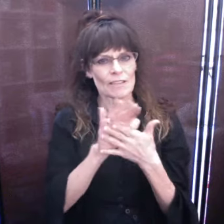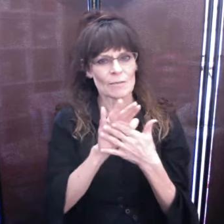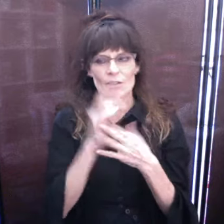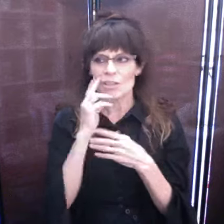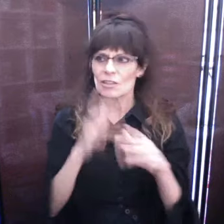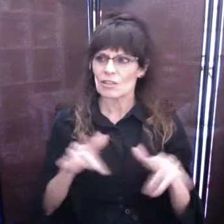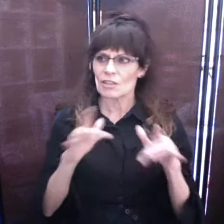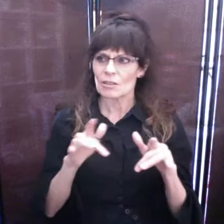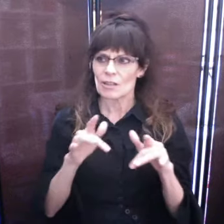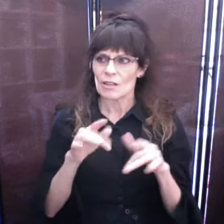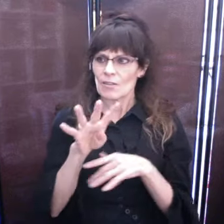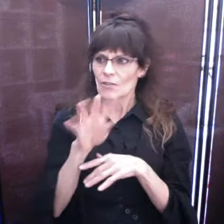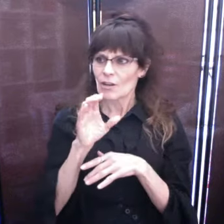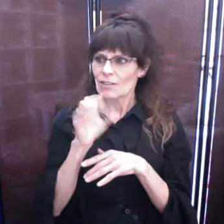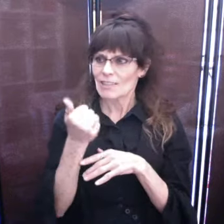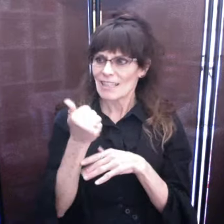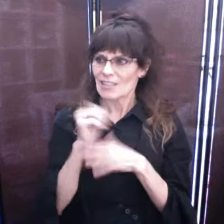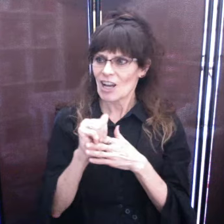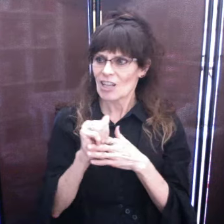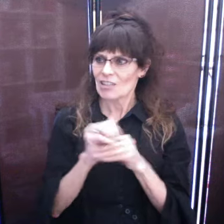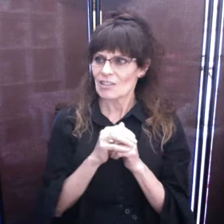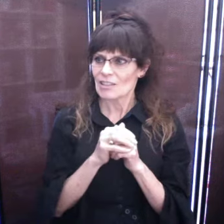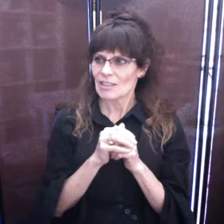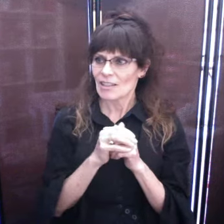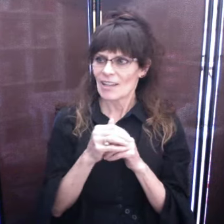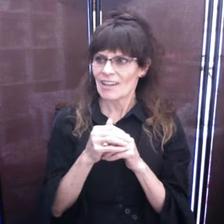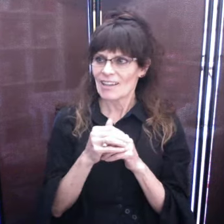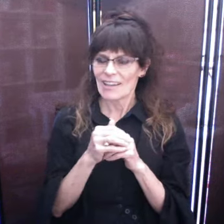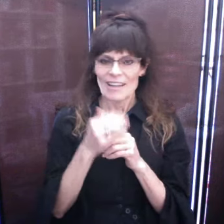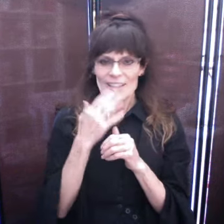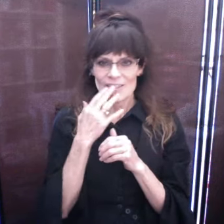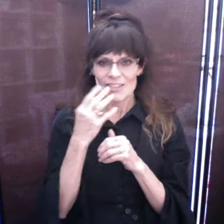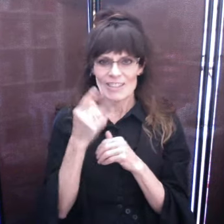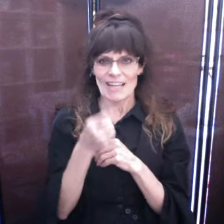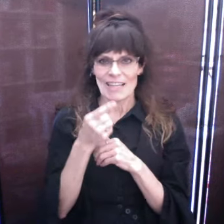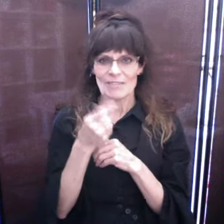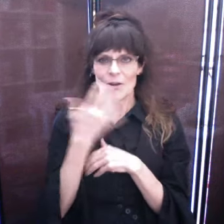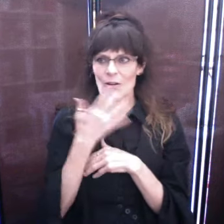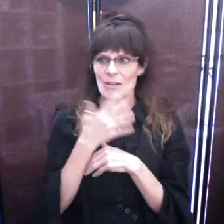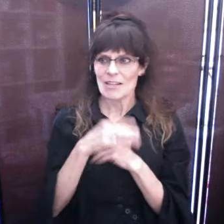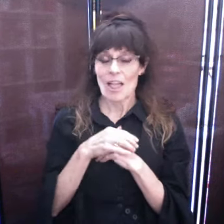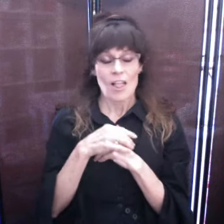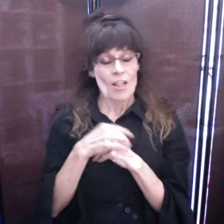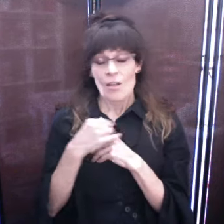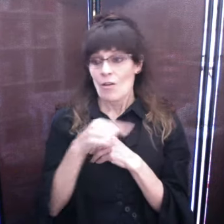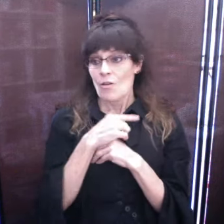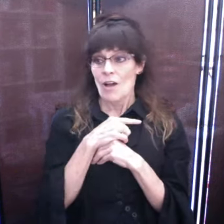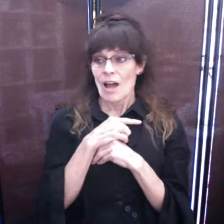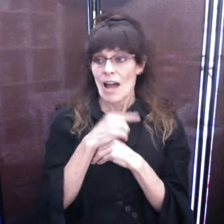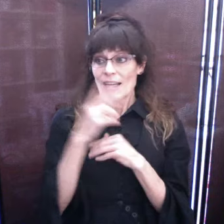says, $410 you do in overdue library. She's kind of aghast, and she says, listen, I can cut that down to a more